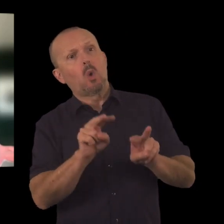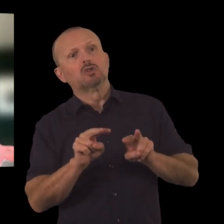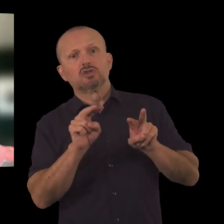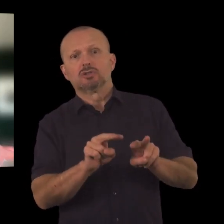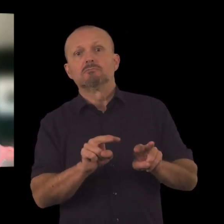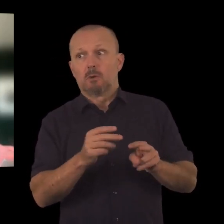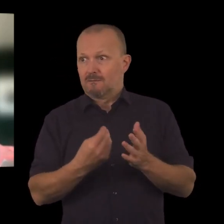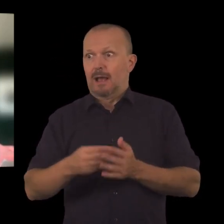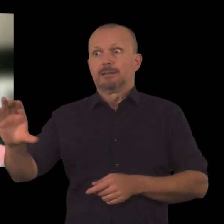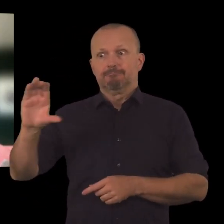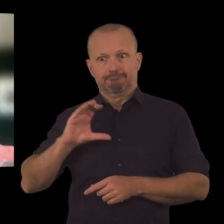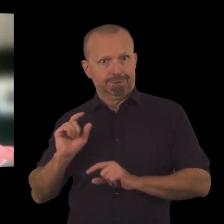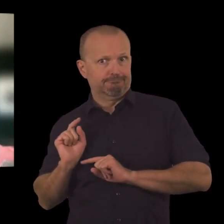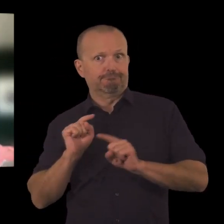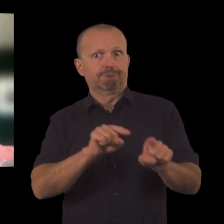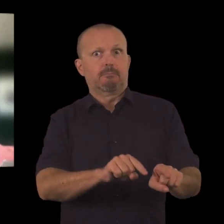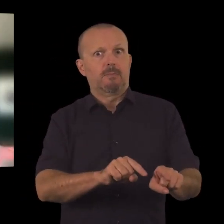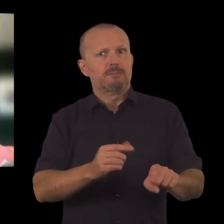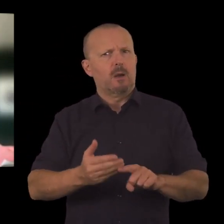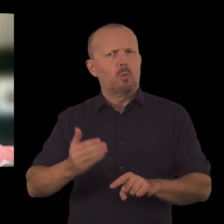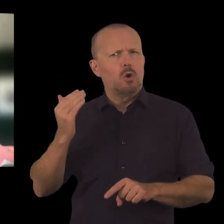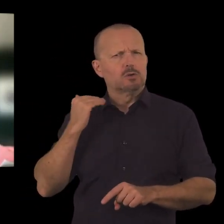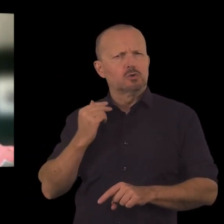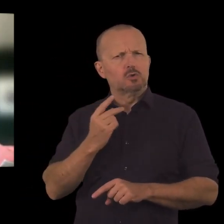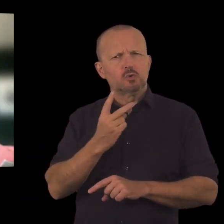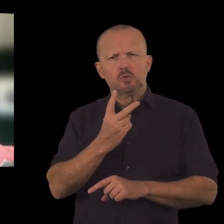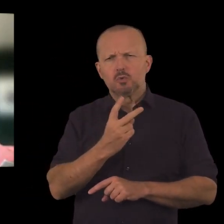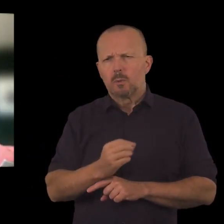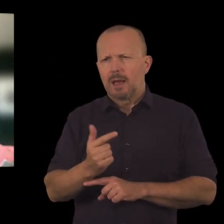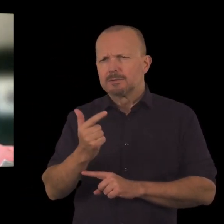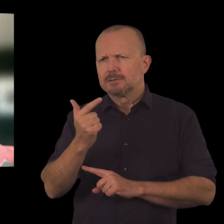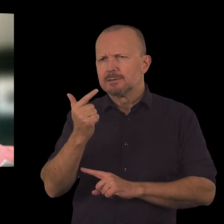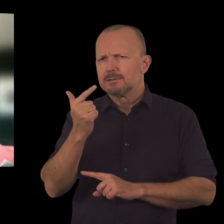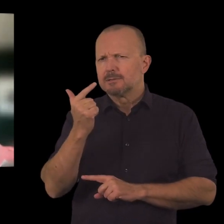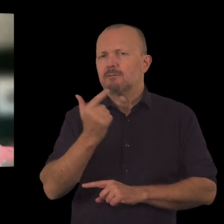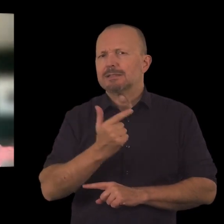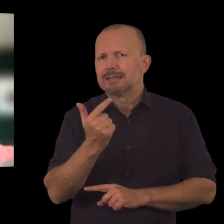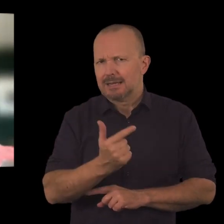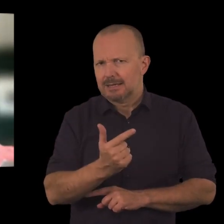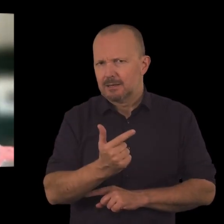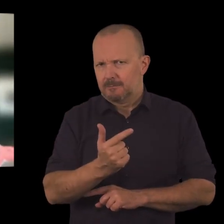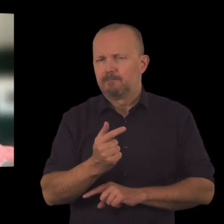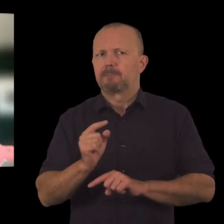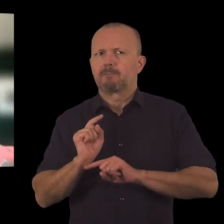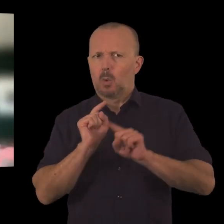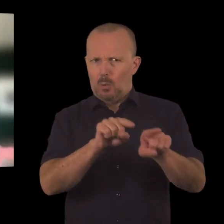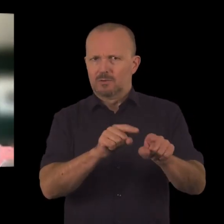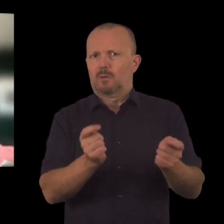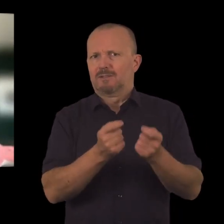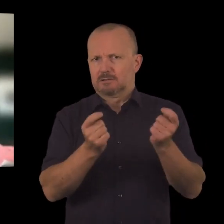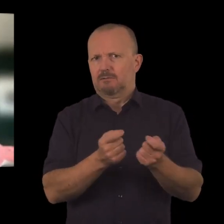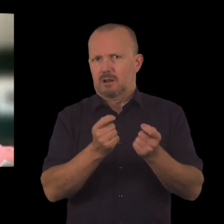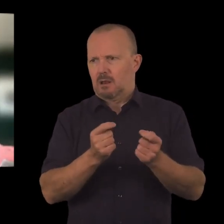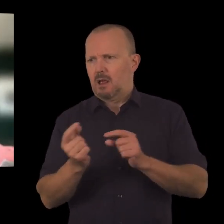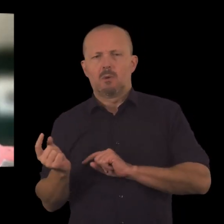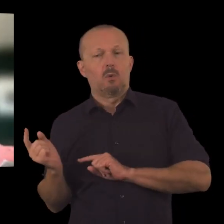Sally and I applied for some funding to Creative New Zealand to go to the festival just as attendees, just to see